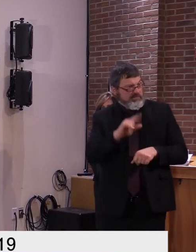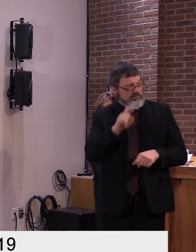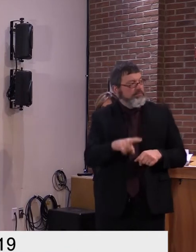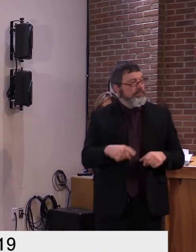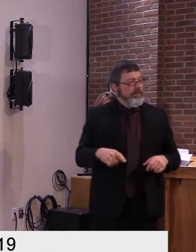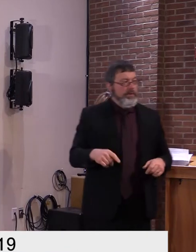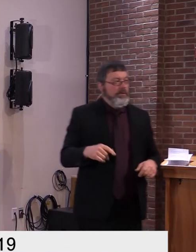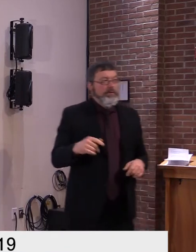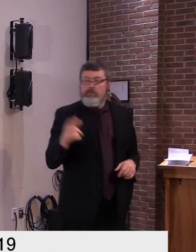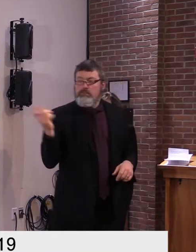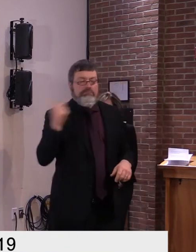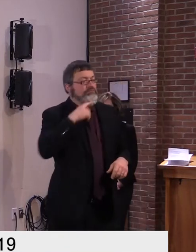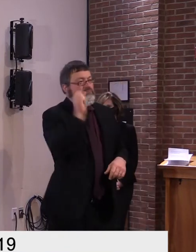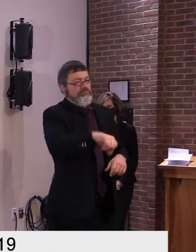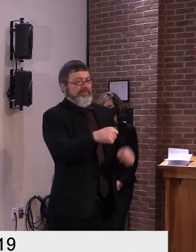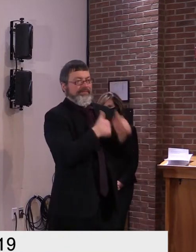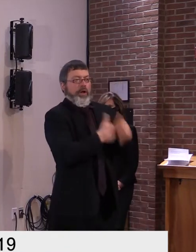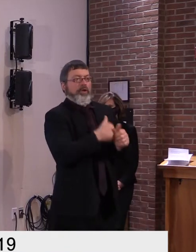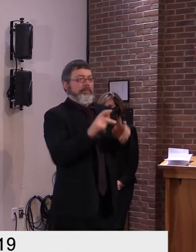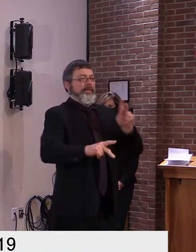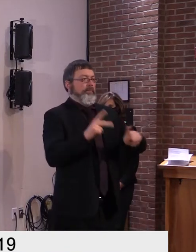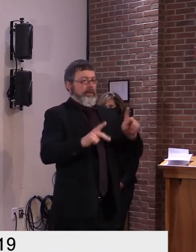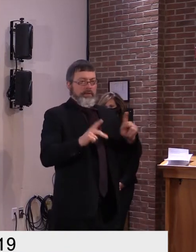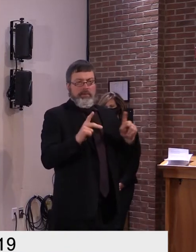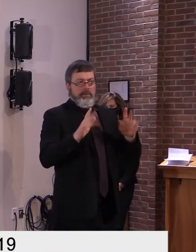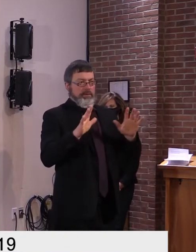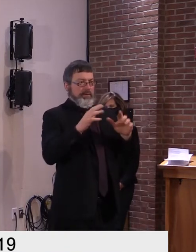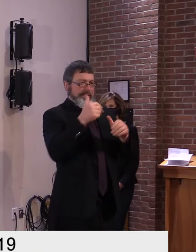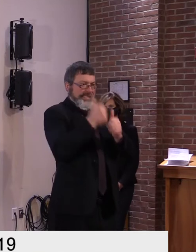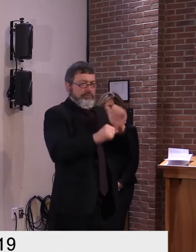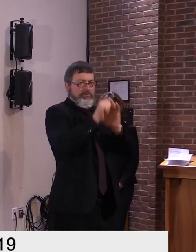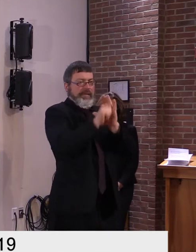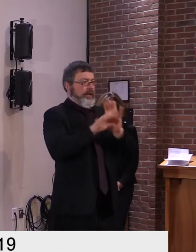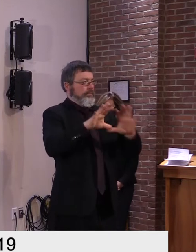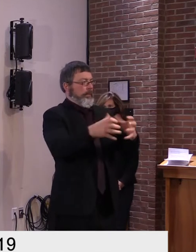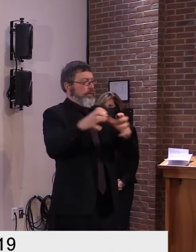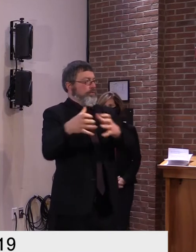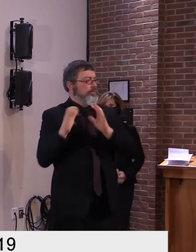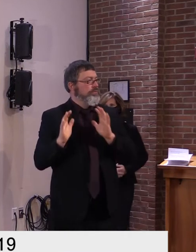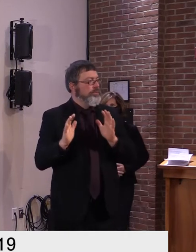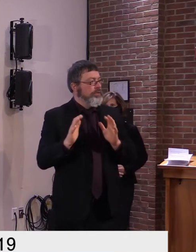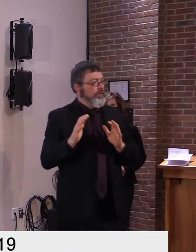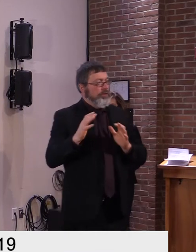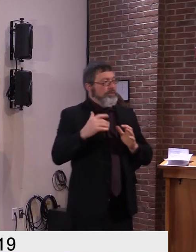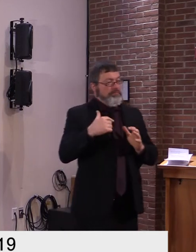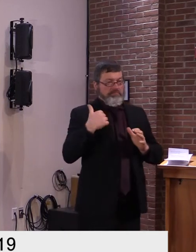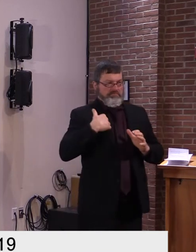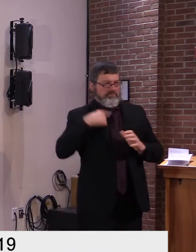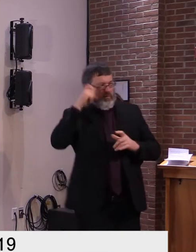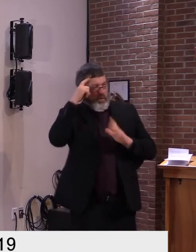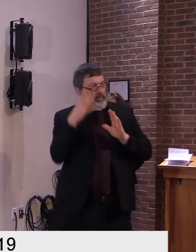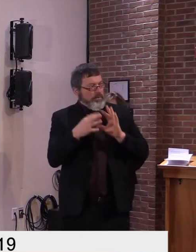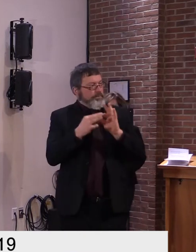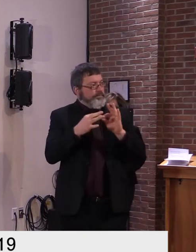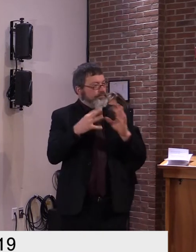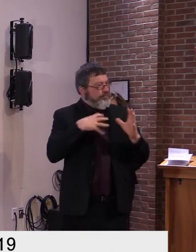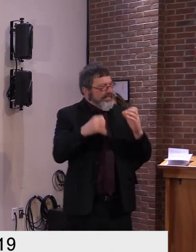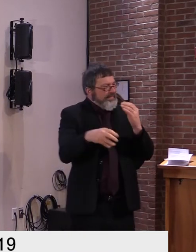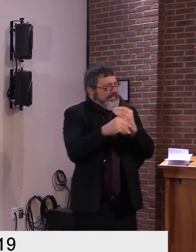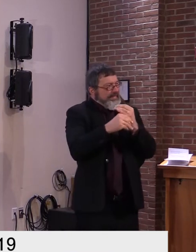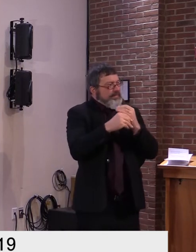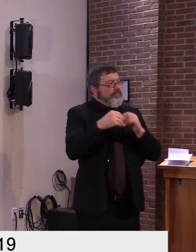Just to add to that, as a reminder to viewers who aren't aware, New Hampshire has twice the population that Vermont does,